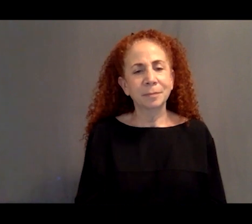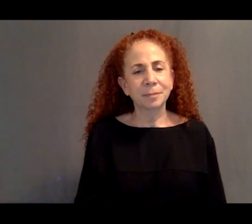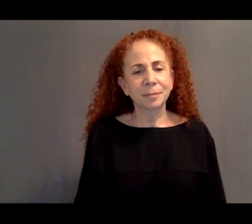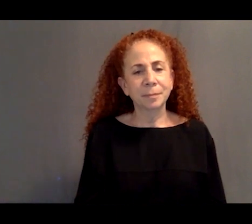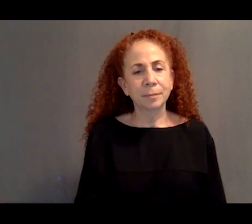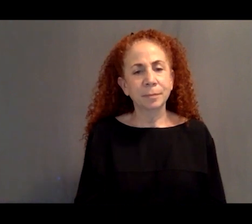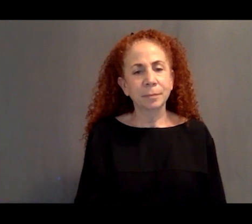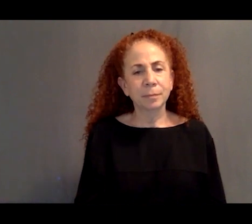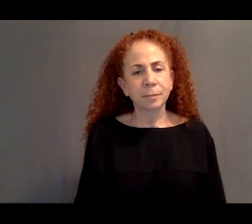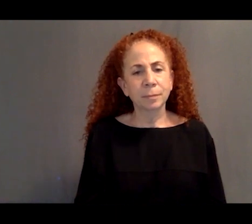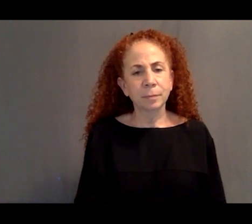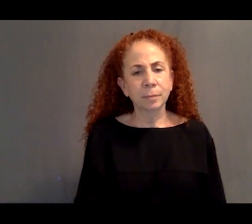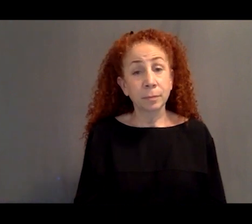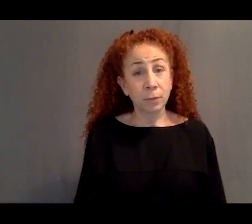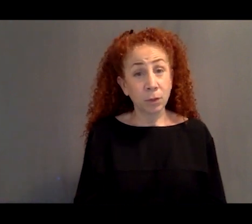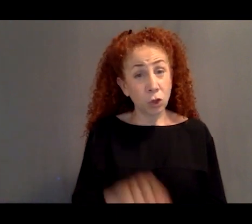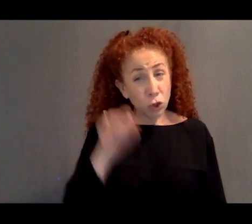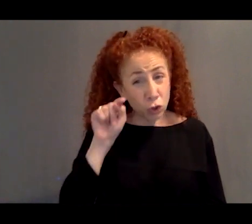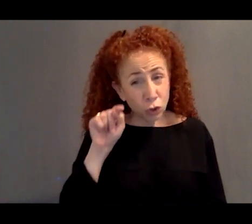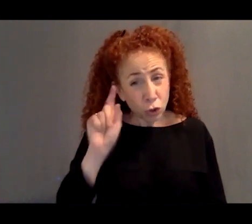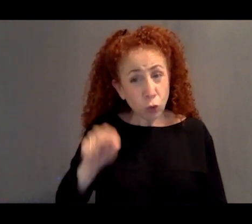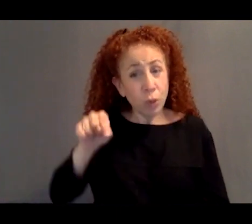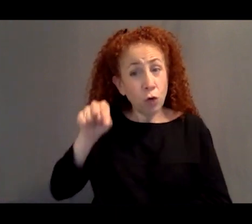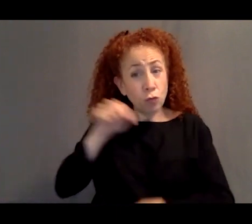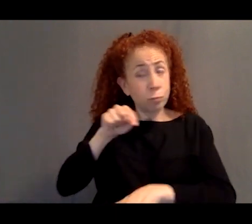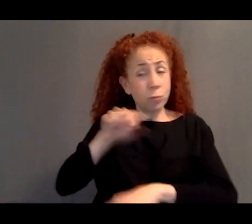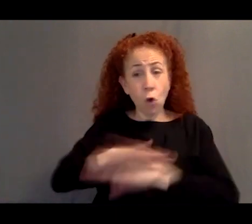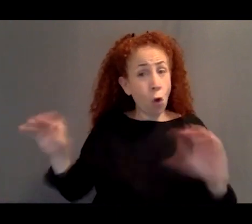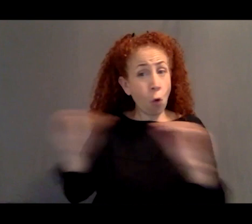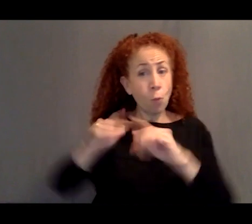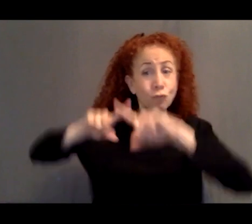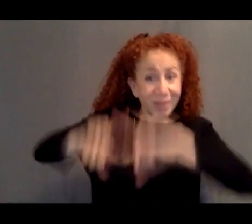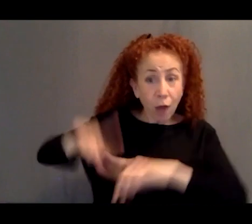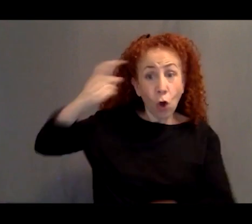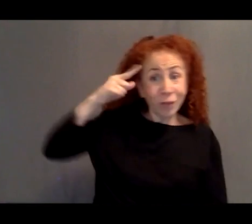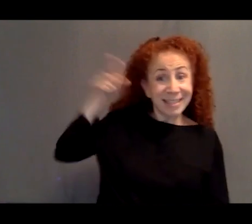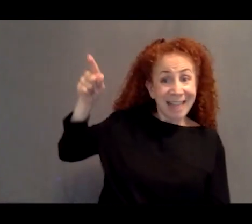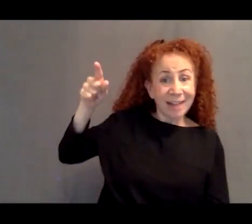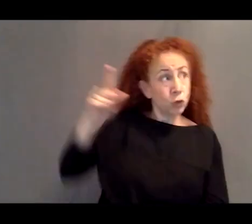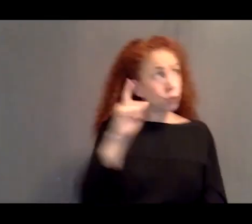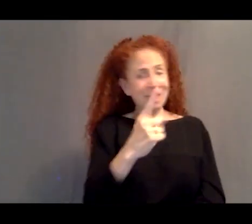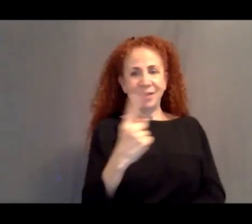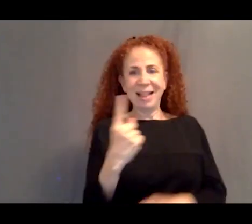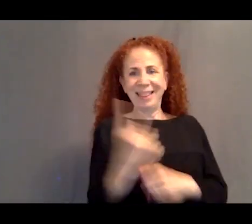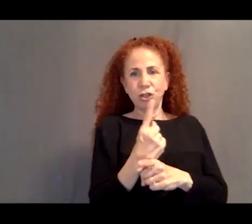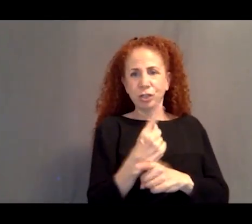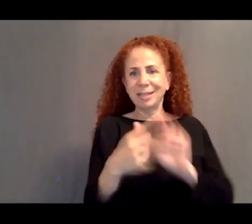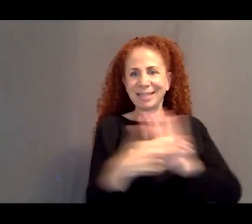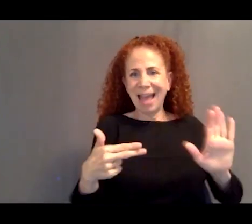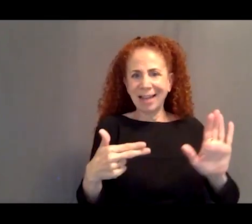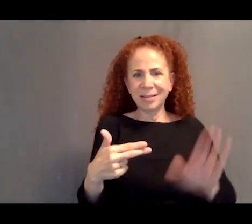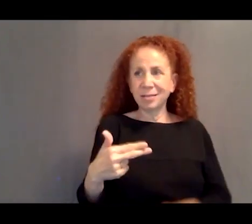do we have to retreat from our reliance on the state for legitimacy, given its